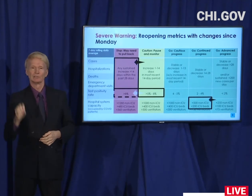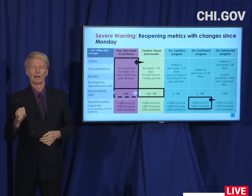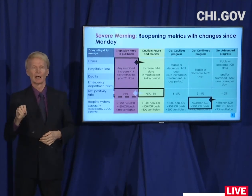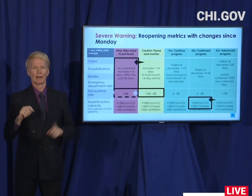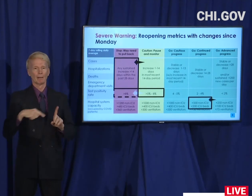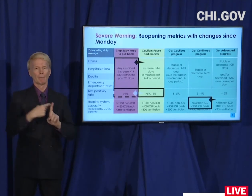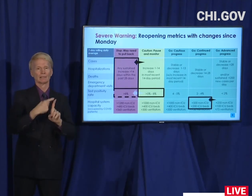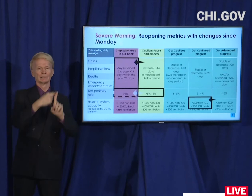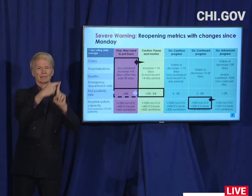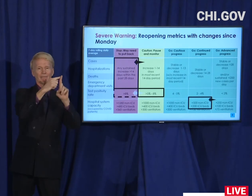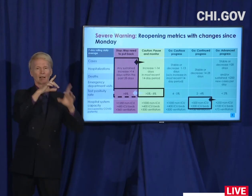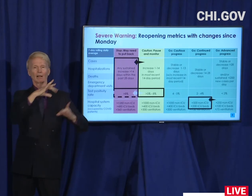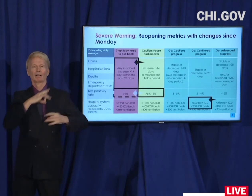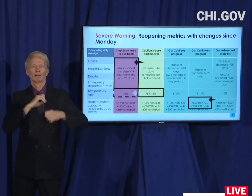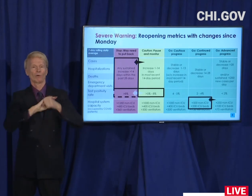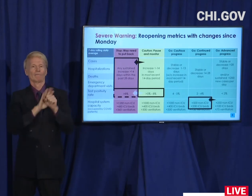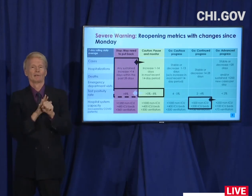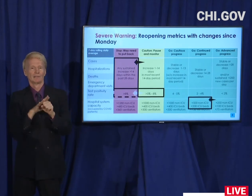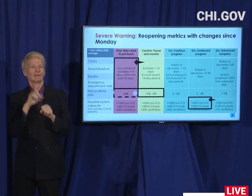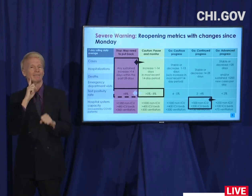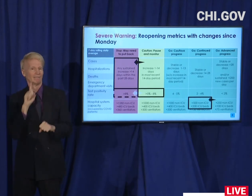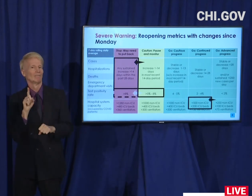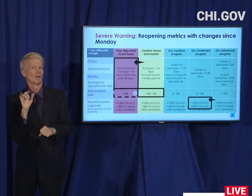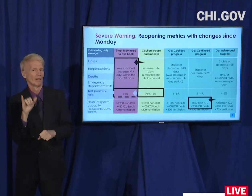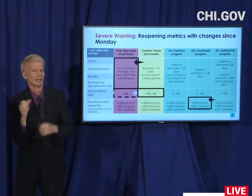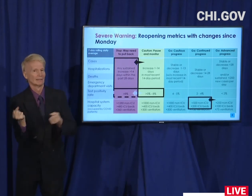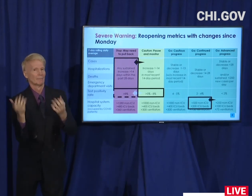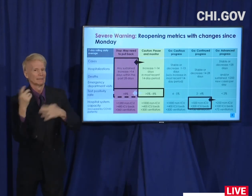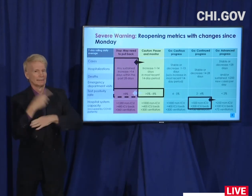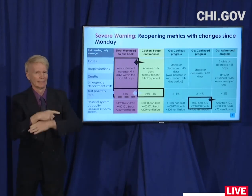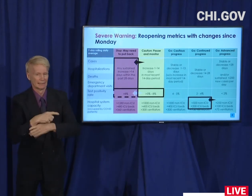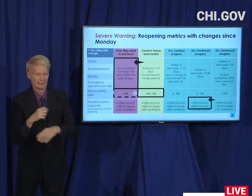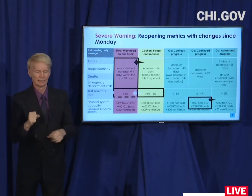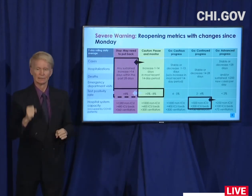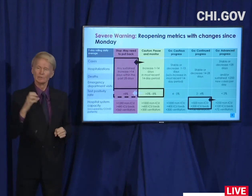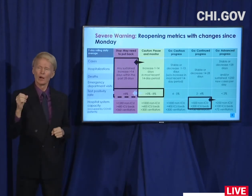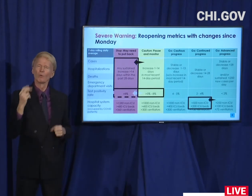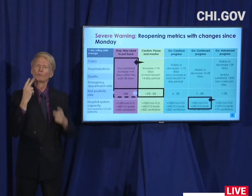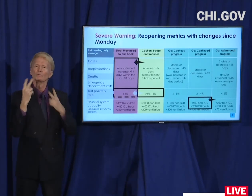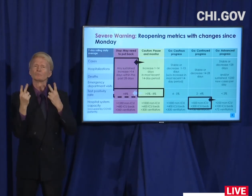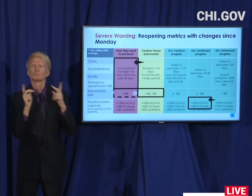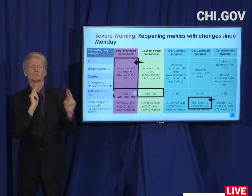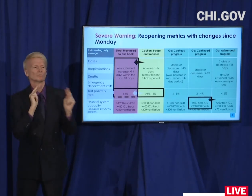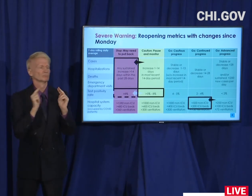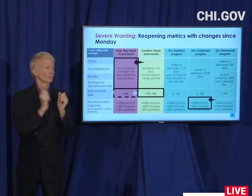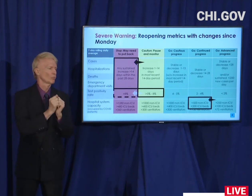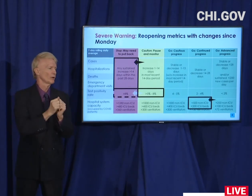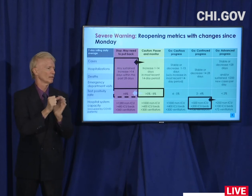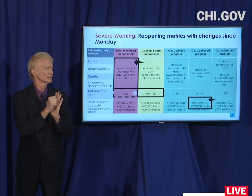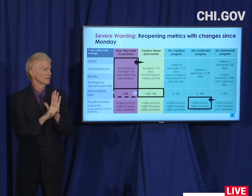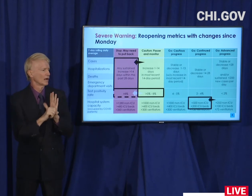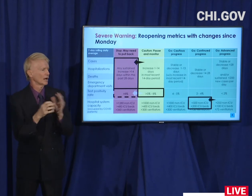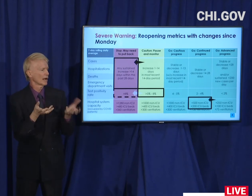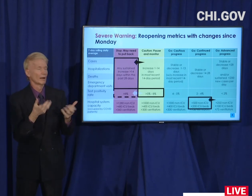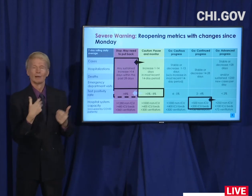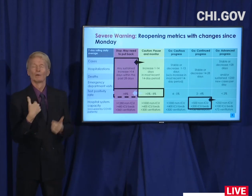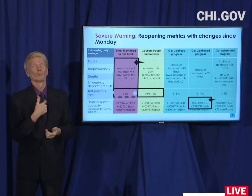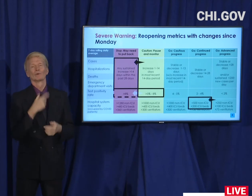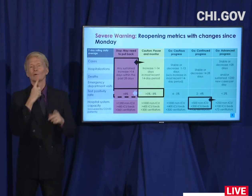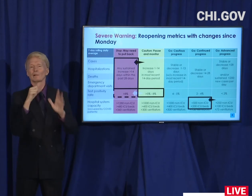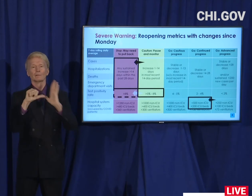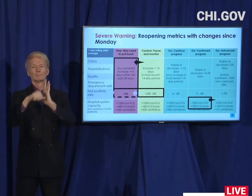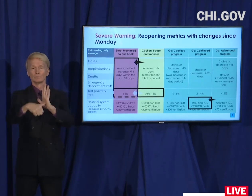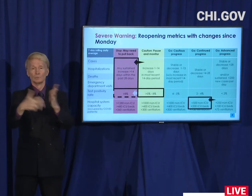them to loosen. So we look at those, we talk to the state all the time, how do they fit together? But the bottom line is you need to be on the decline here to